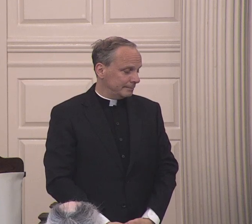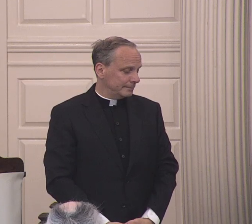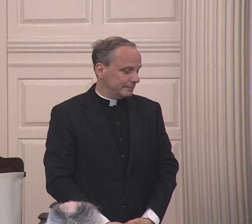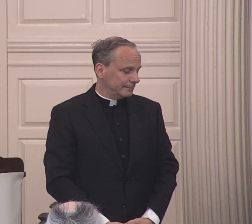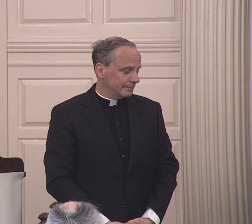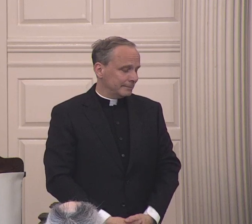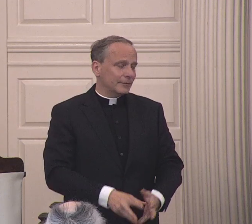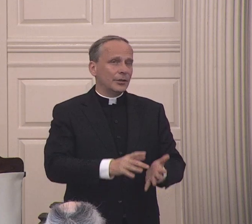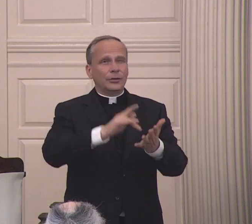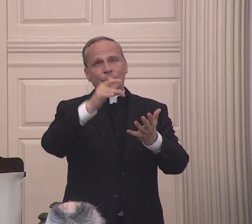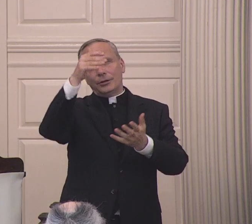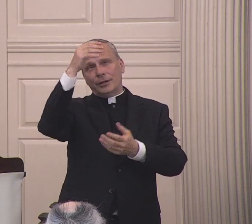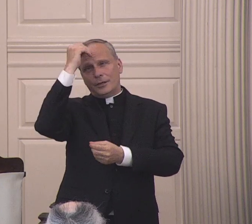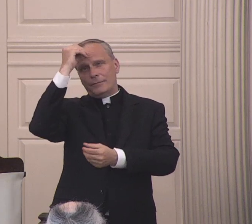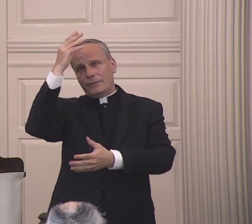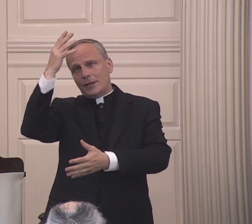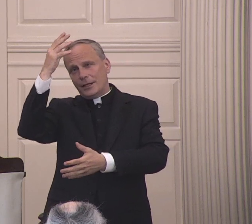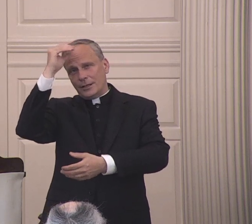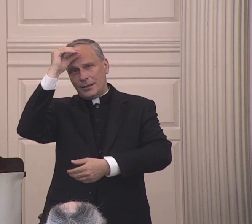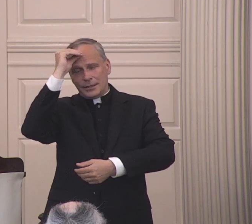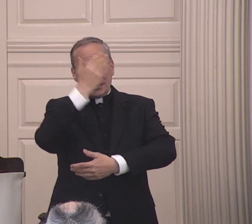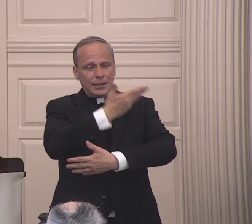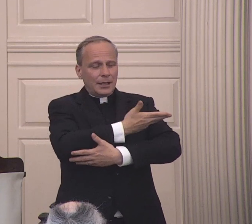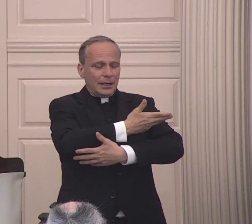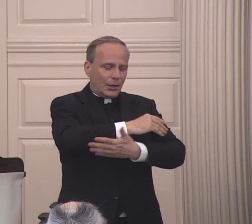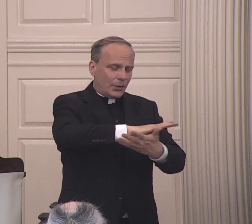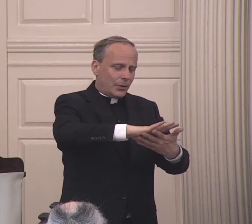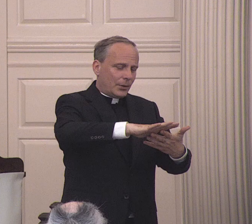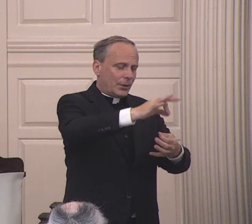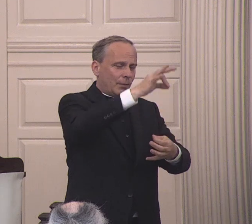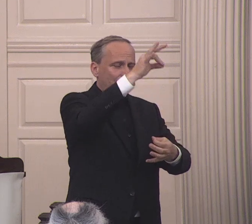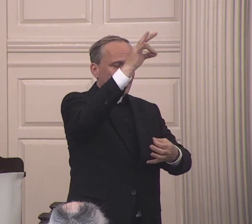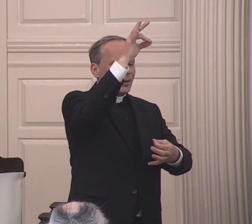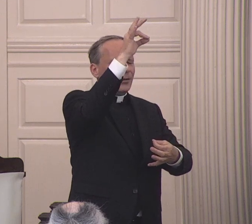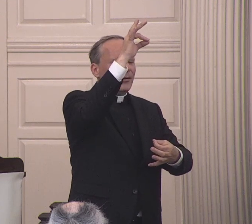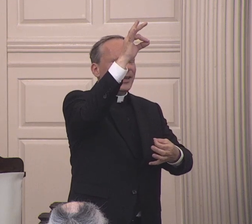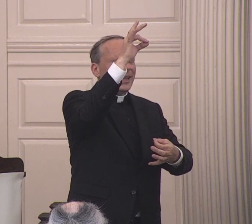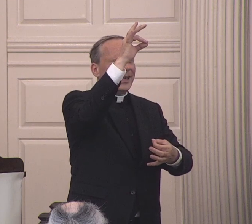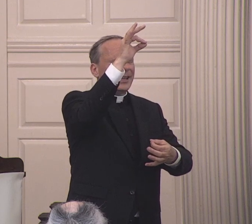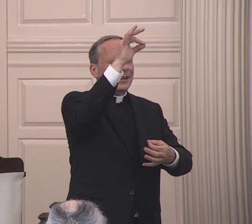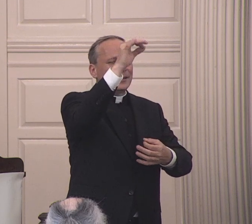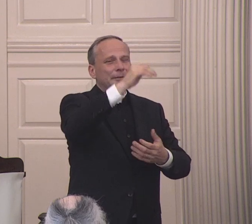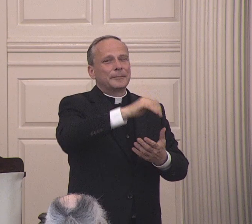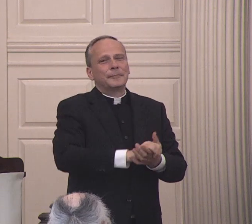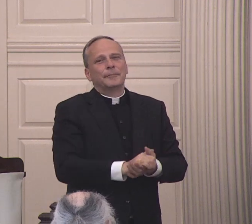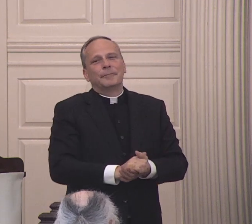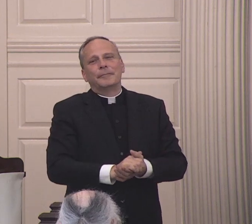Glory to the Father, the Son, and the Holy Spirit.